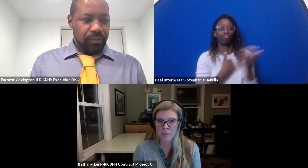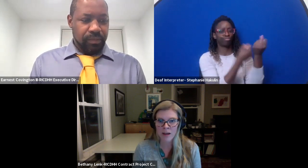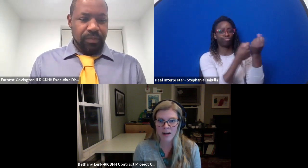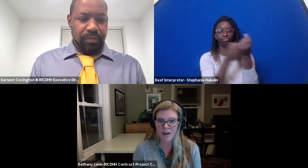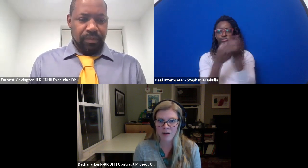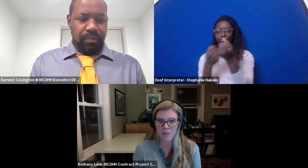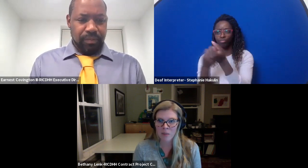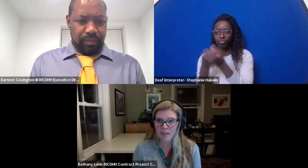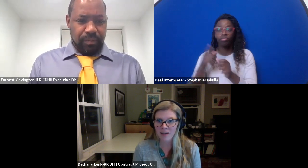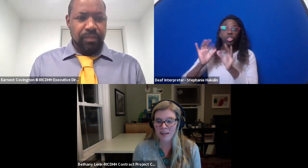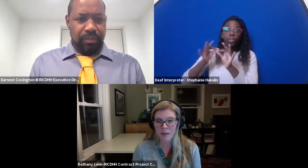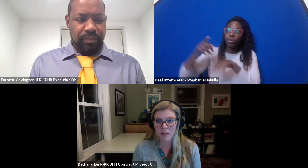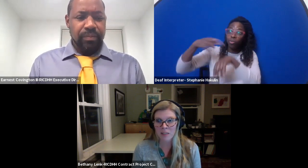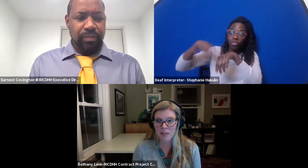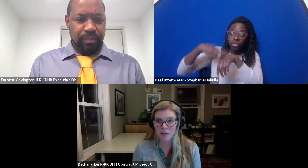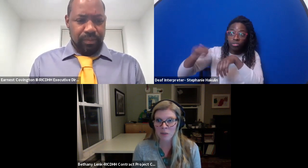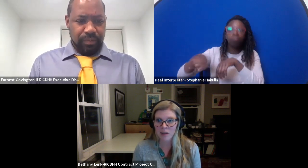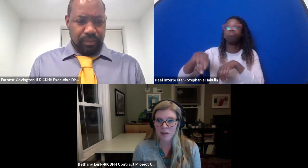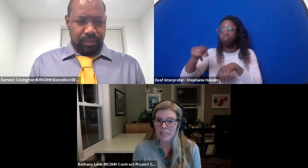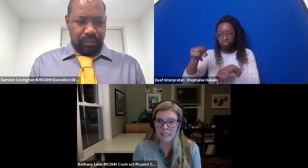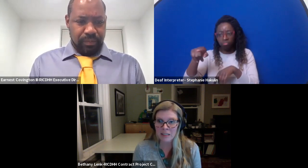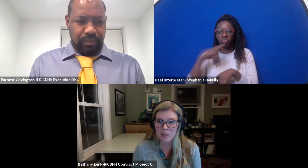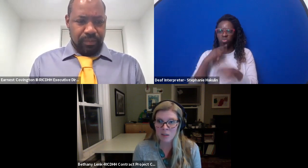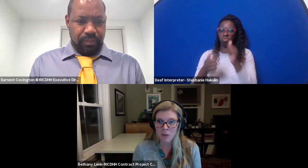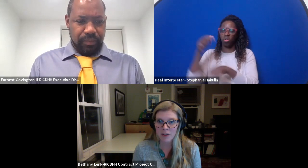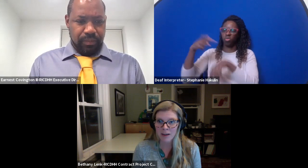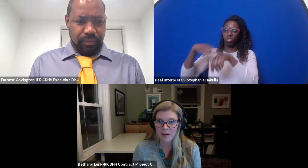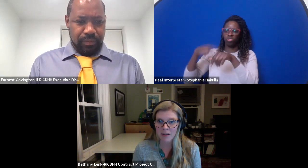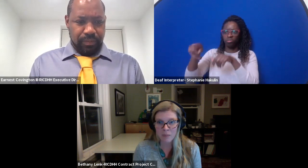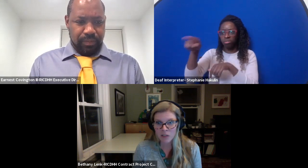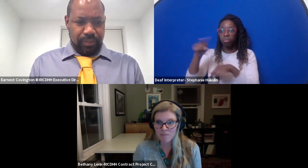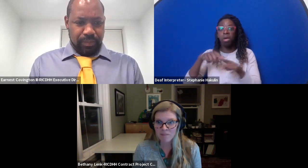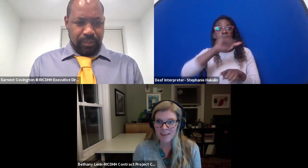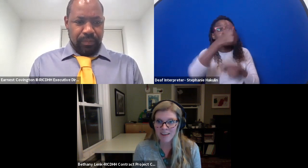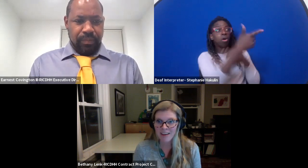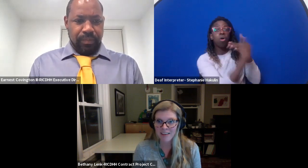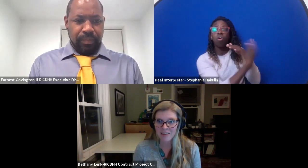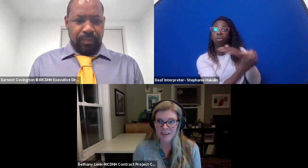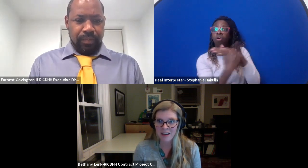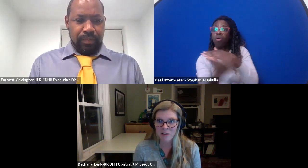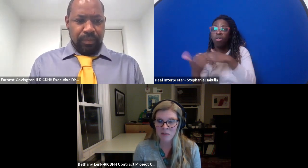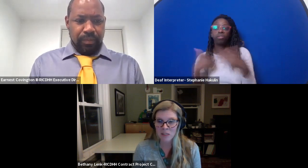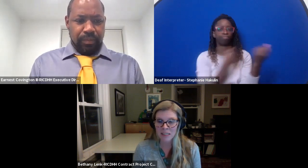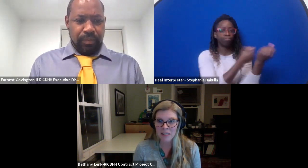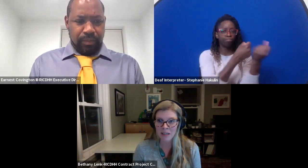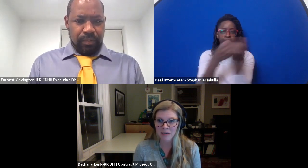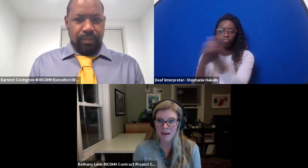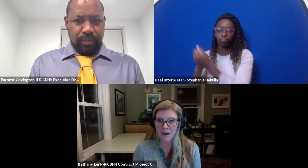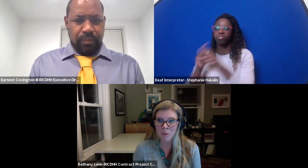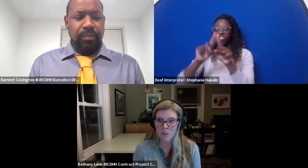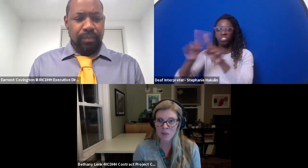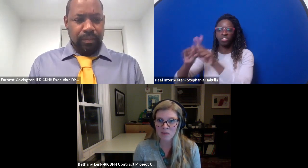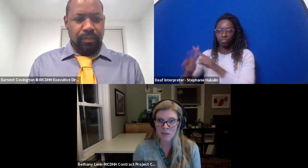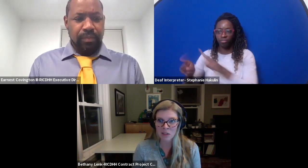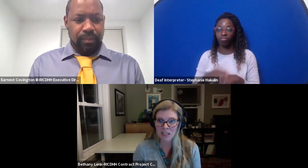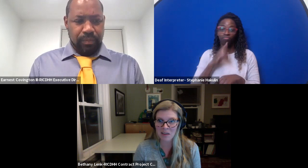program, but I basically do whatever is needed to support the commission, and I look forward to seeing